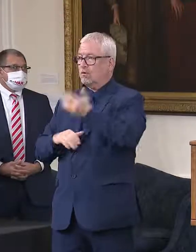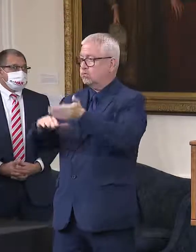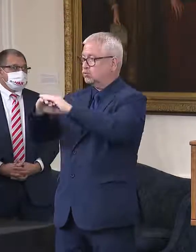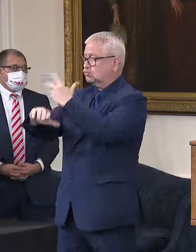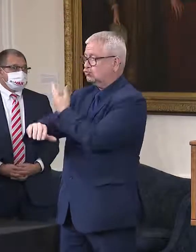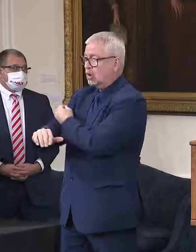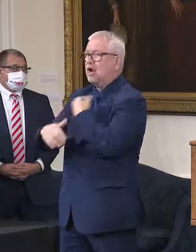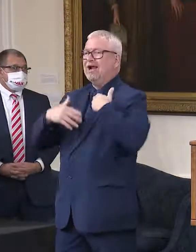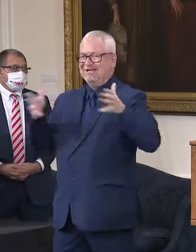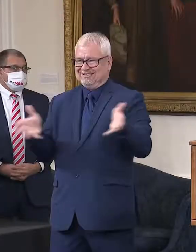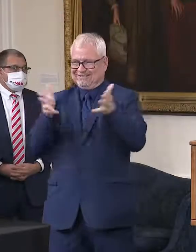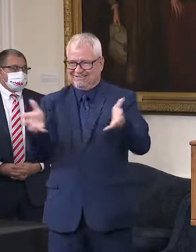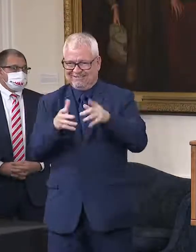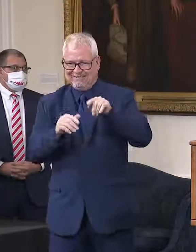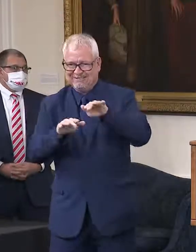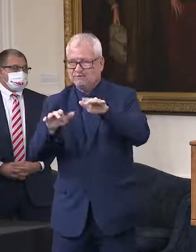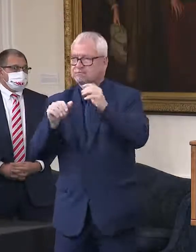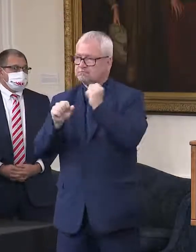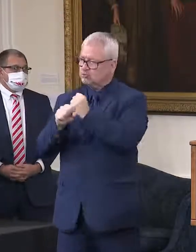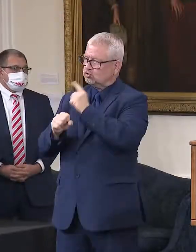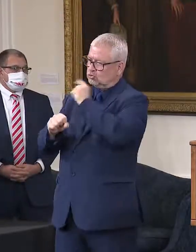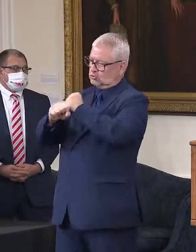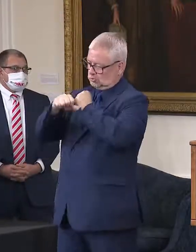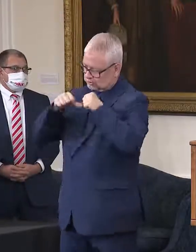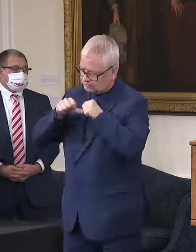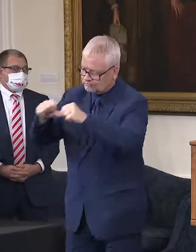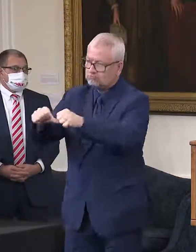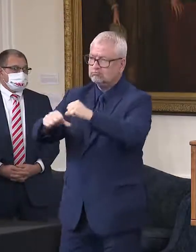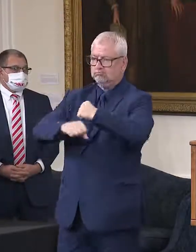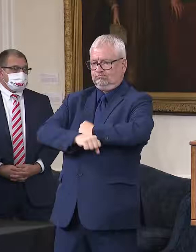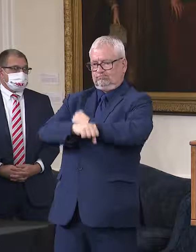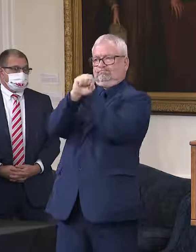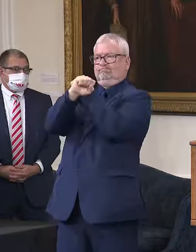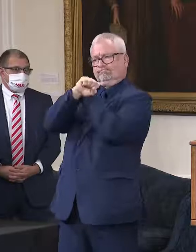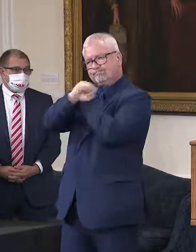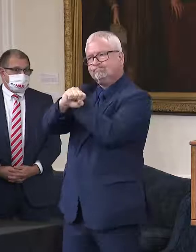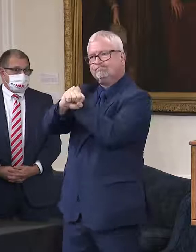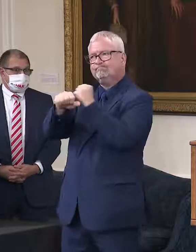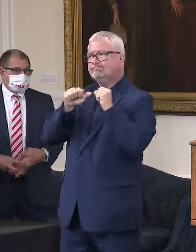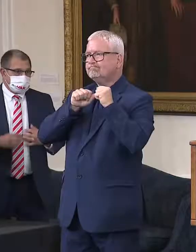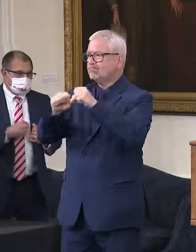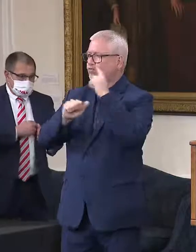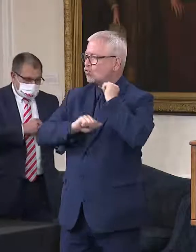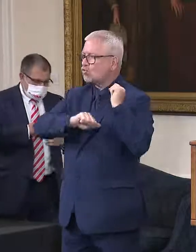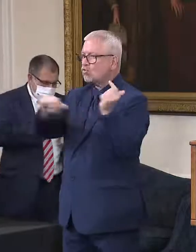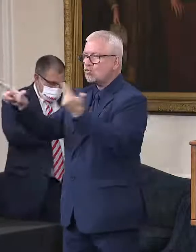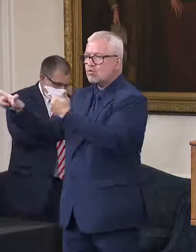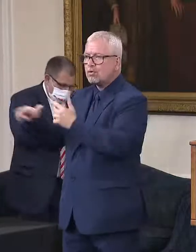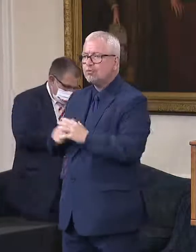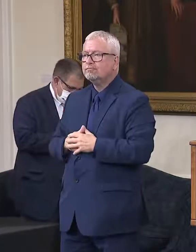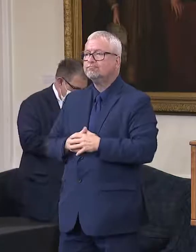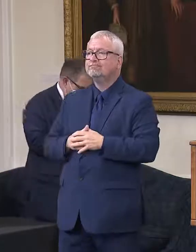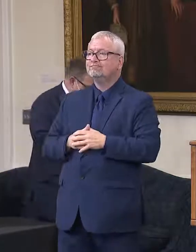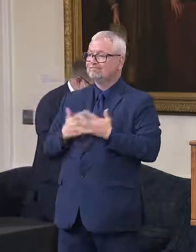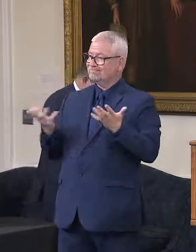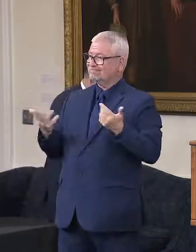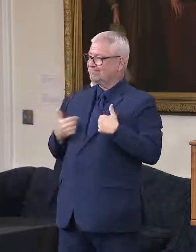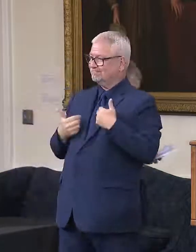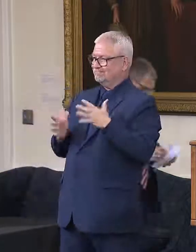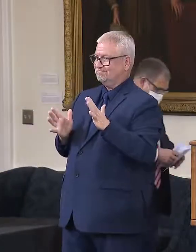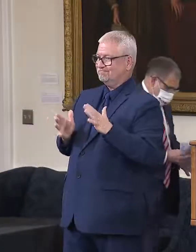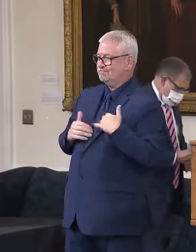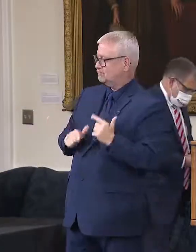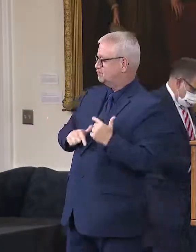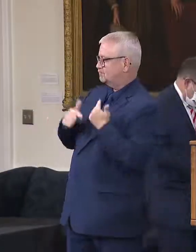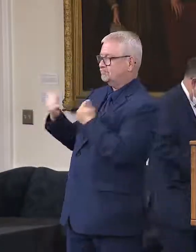their immunity against this virus so that we can keep Maryland strong. With that, I'm going to turn it over to Secretary Dennis Schrader, who's going to give us a